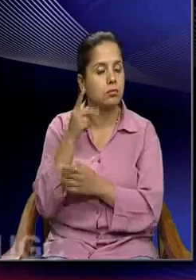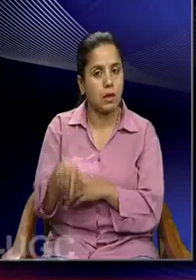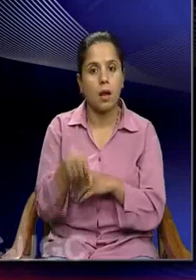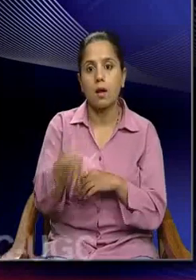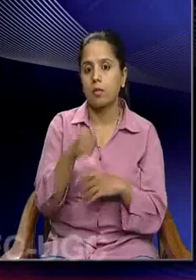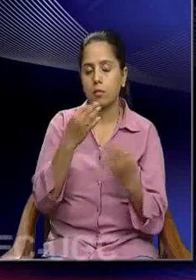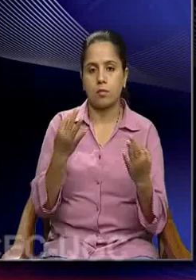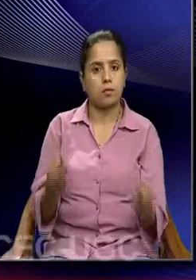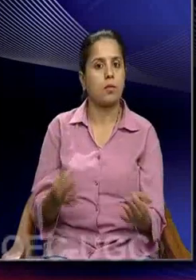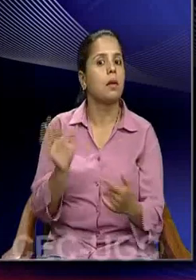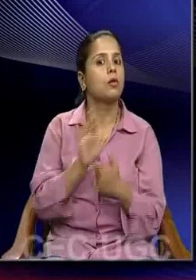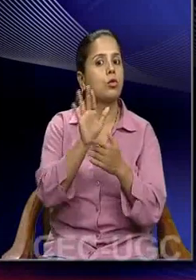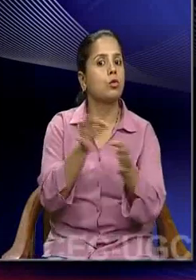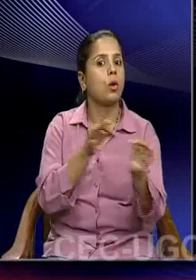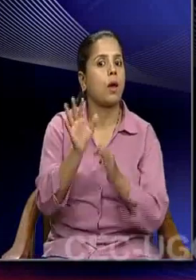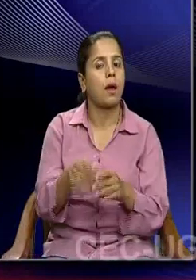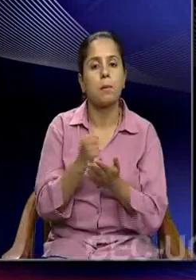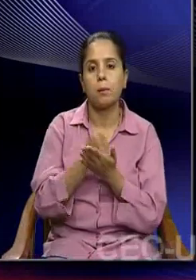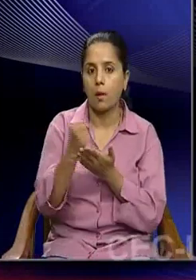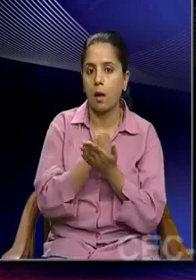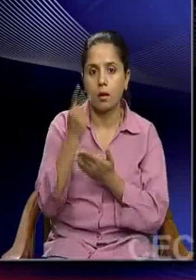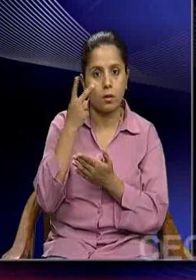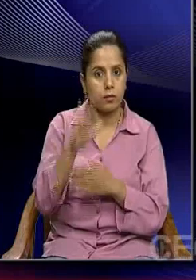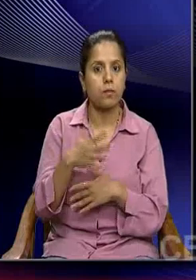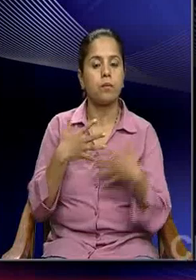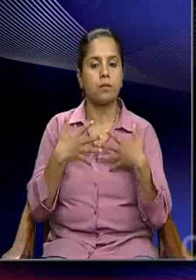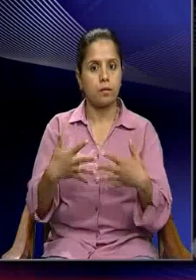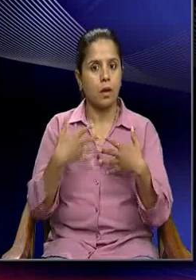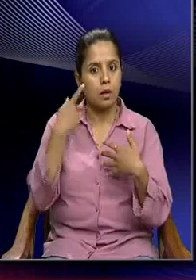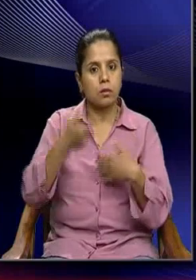Pranayama refers to the practice of breath control